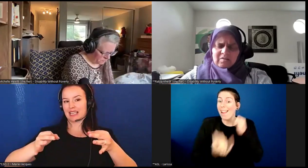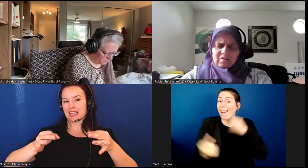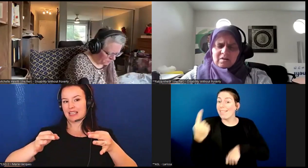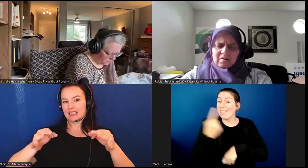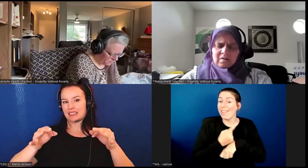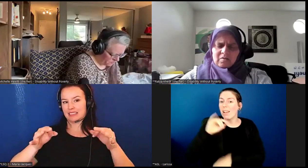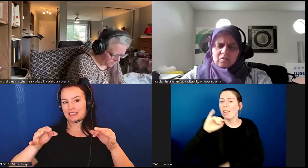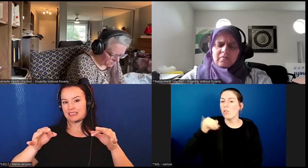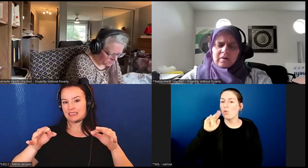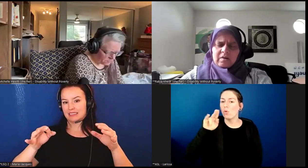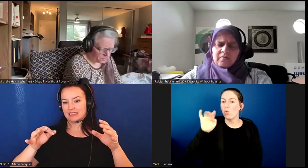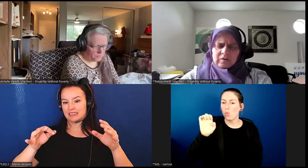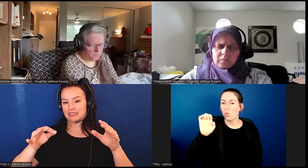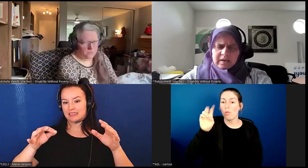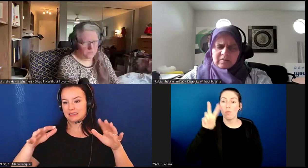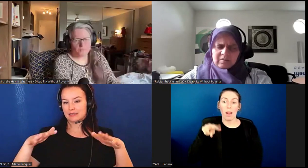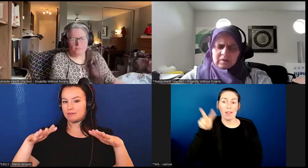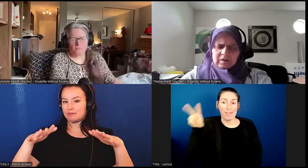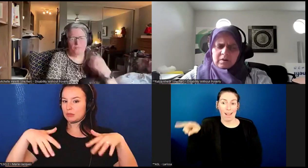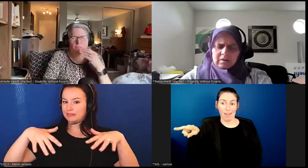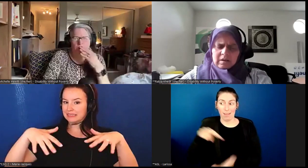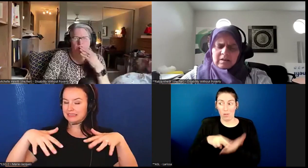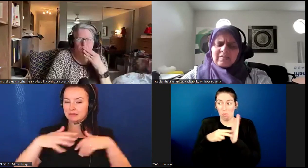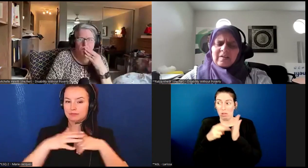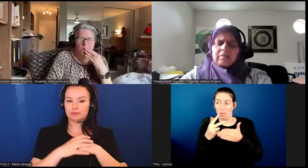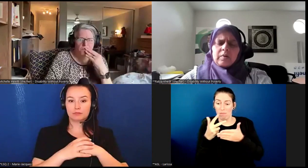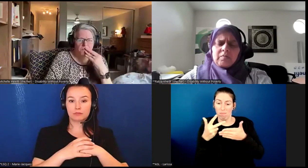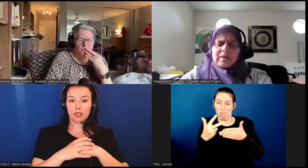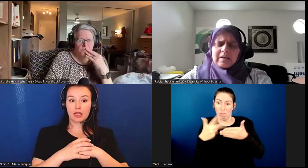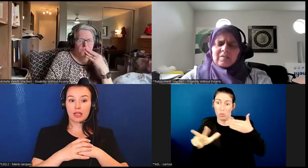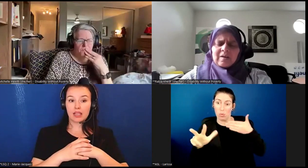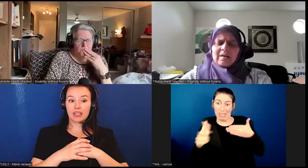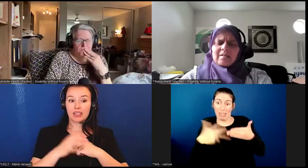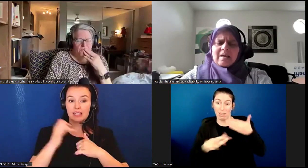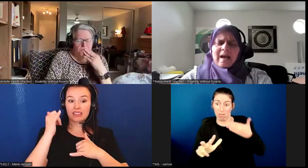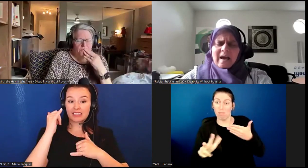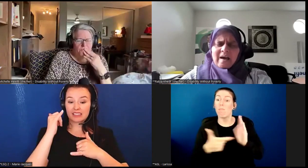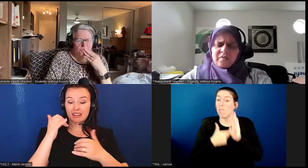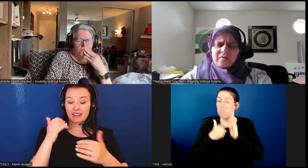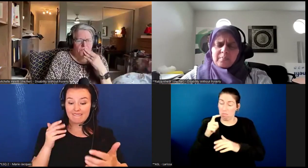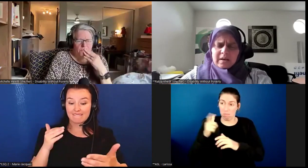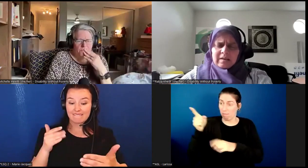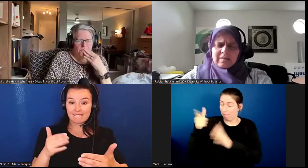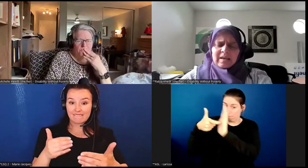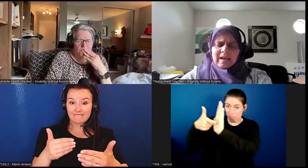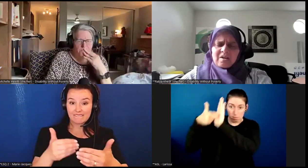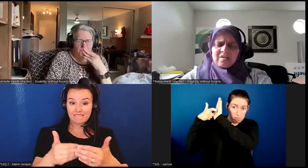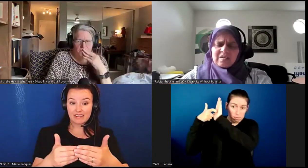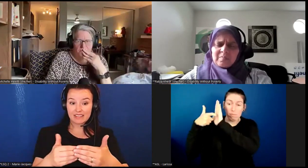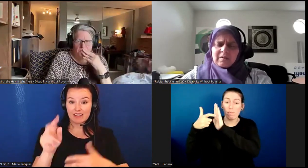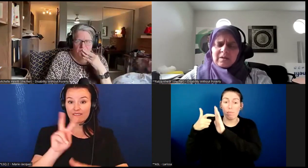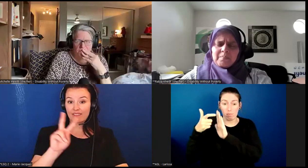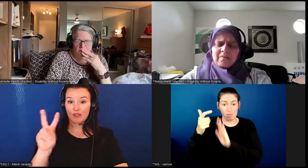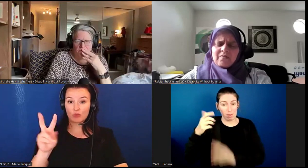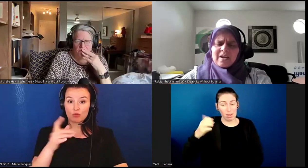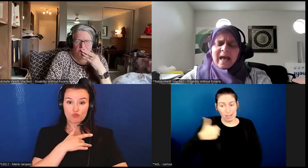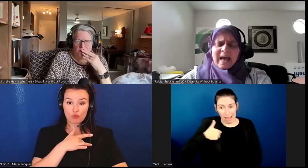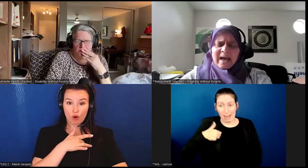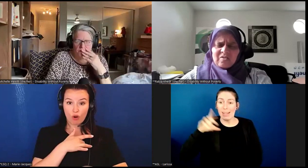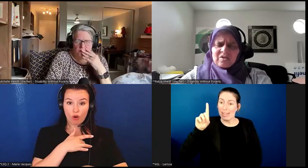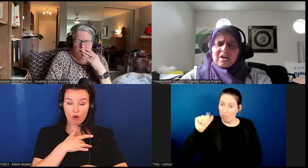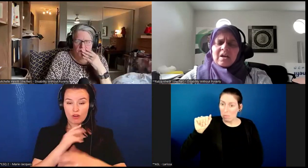22nd. So in a few weeks, in less than 3 weeks, they have to bring the Canada Disability